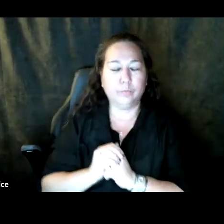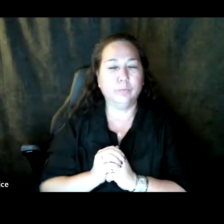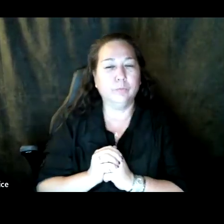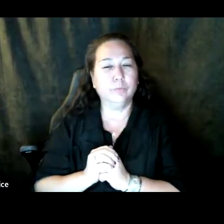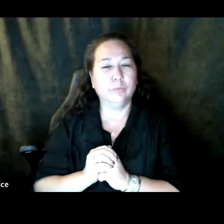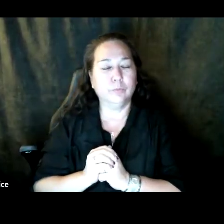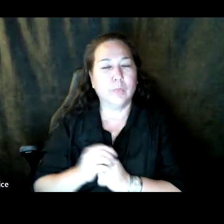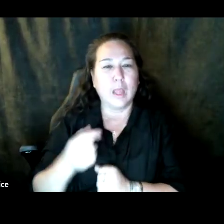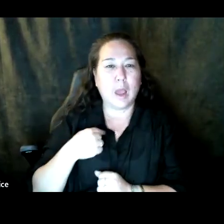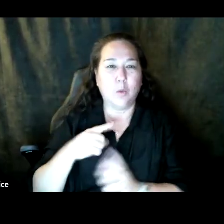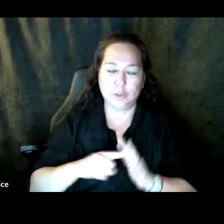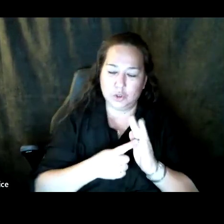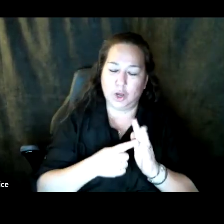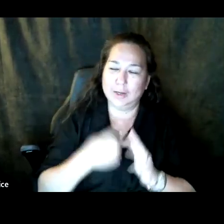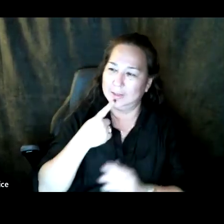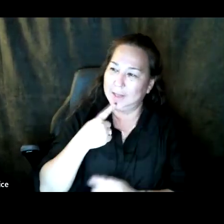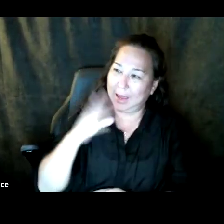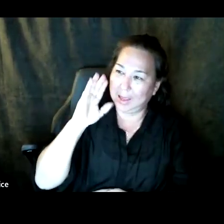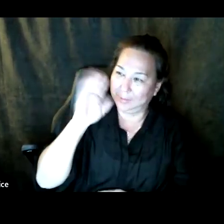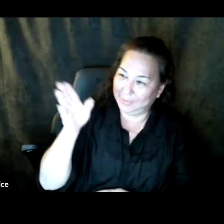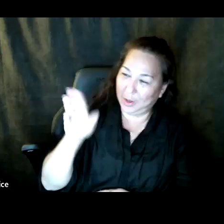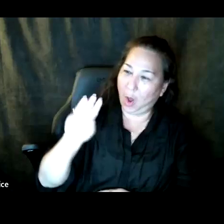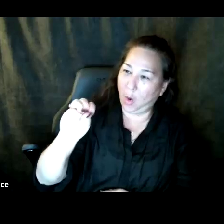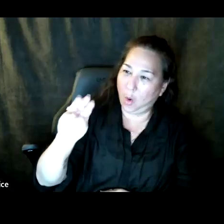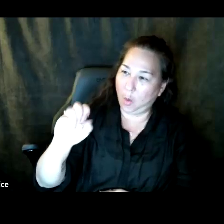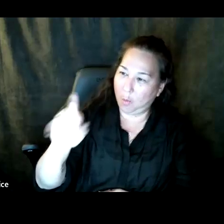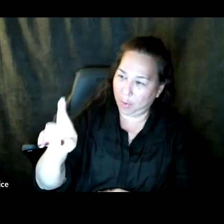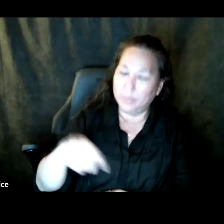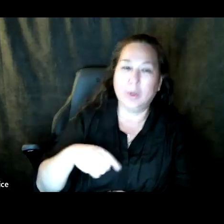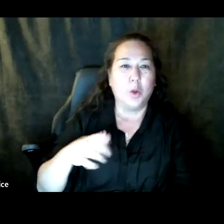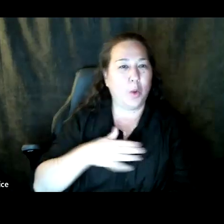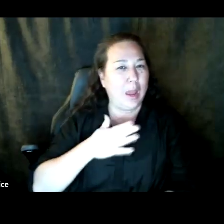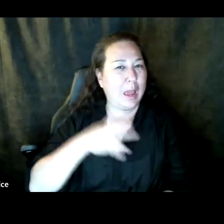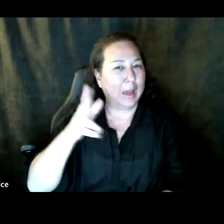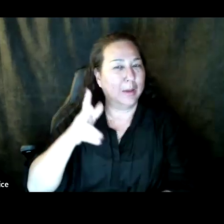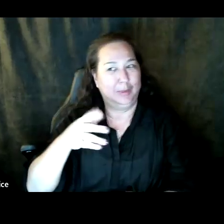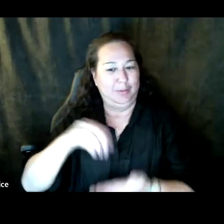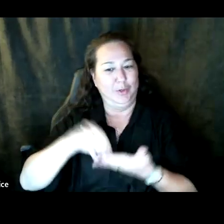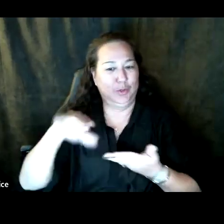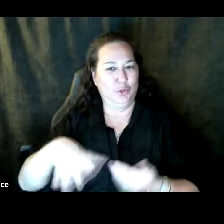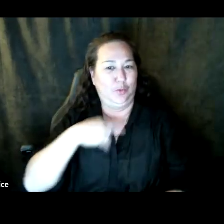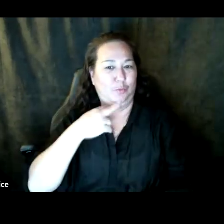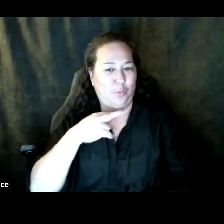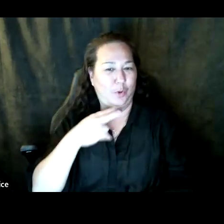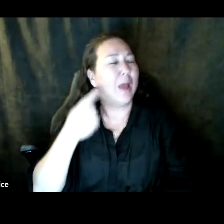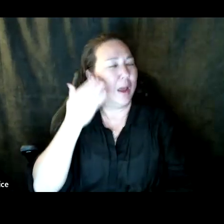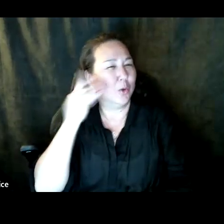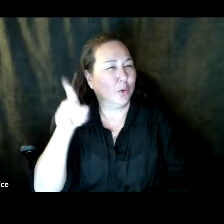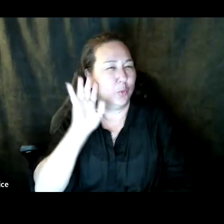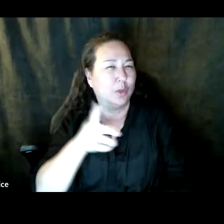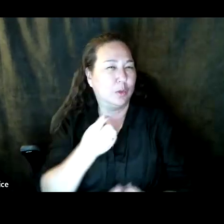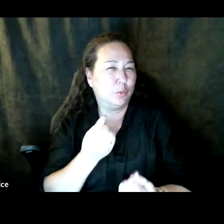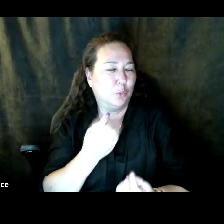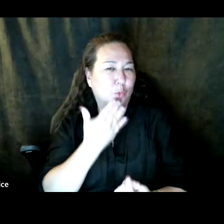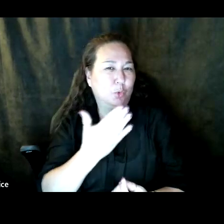Omer to say hello and welcome. We're so happy to have student voice, and I know you're going to do a great job representing